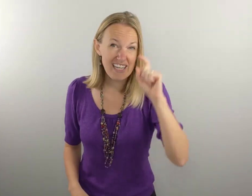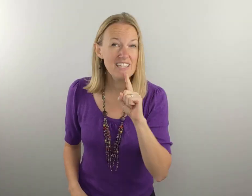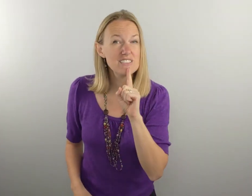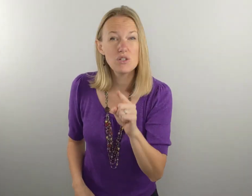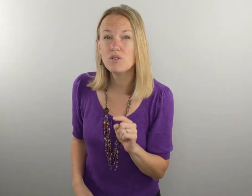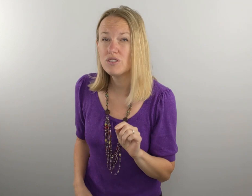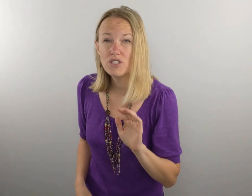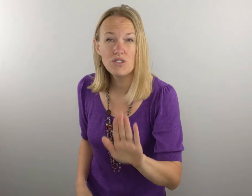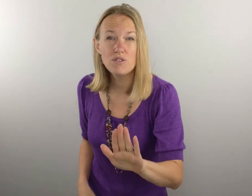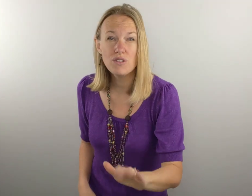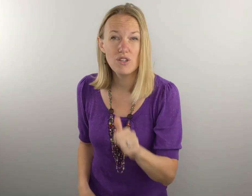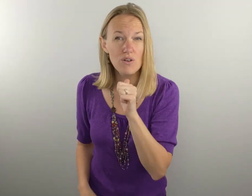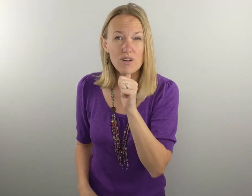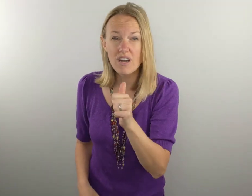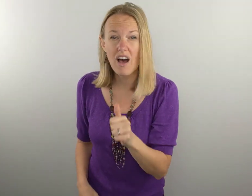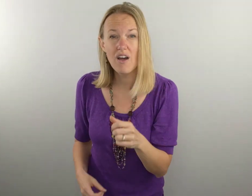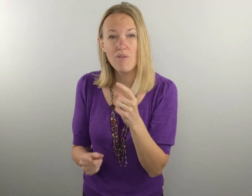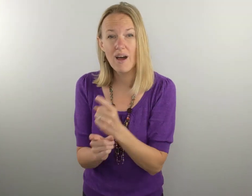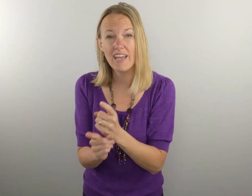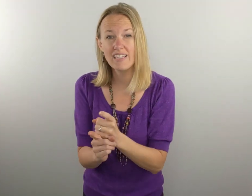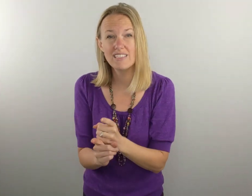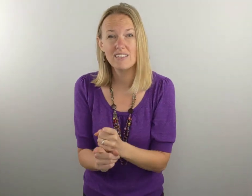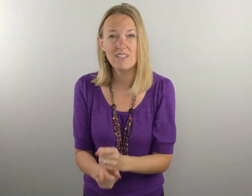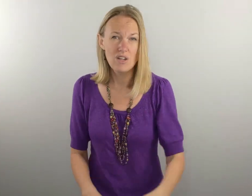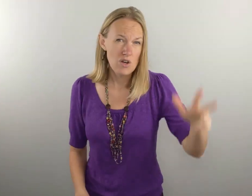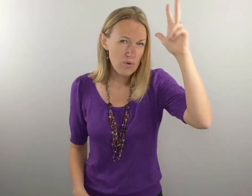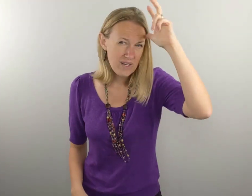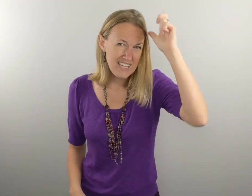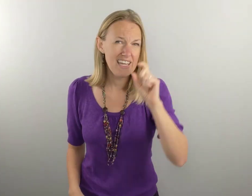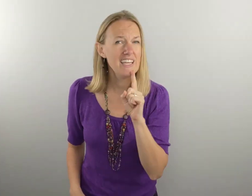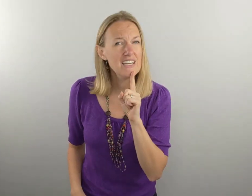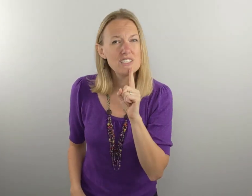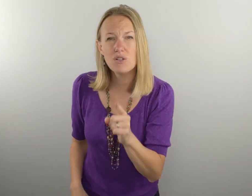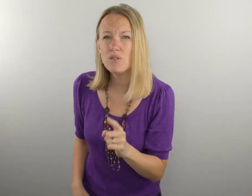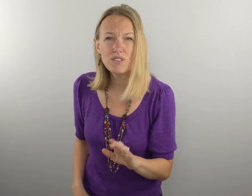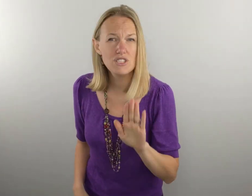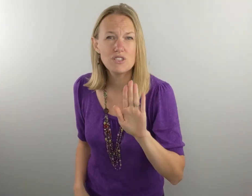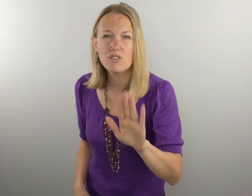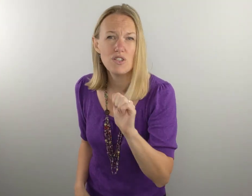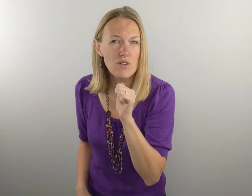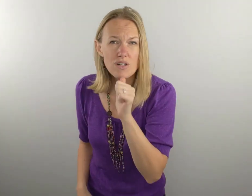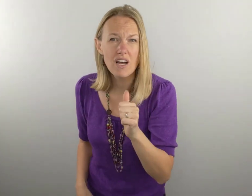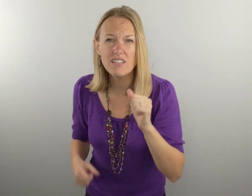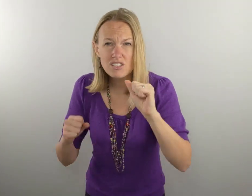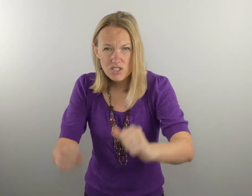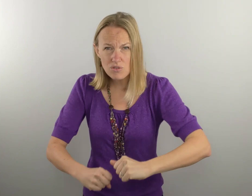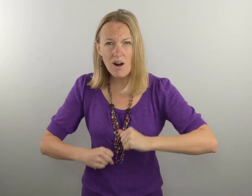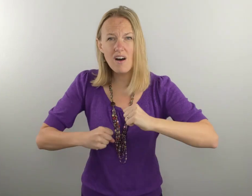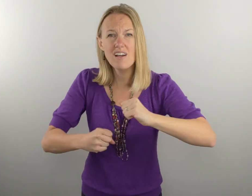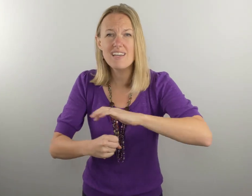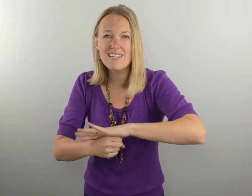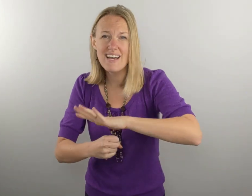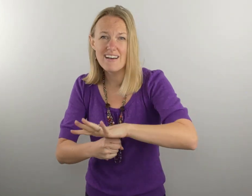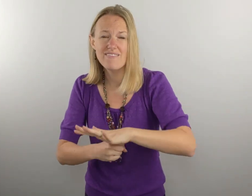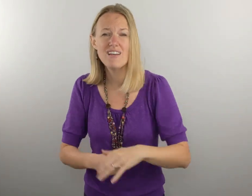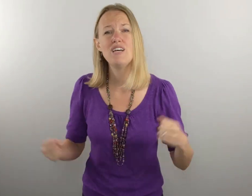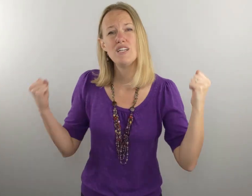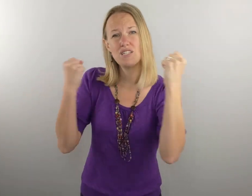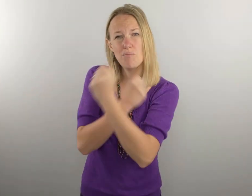he told you you're not right, when he told you you're not strong enough to put